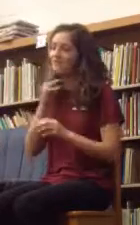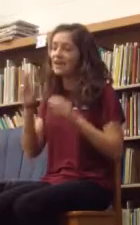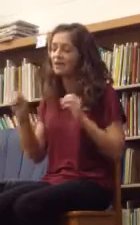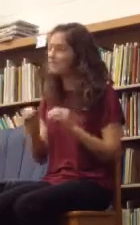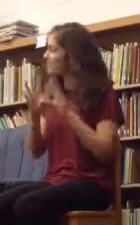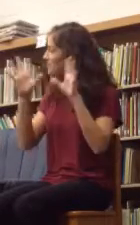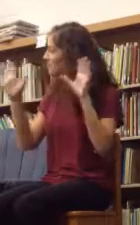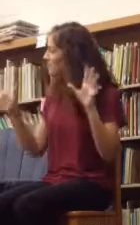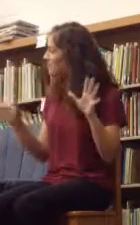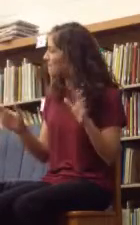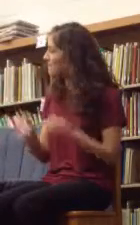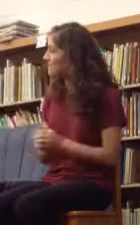On Tuesday,